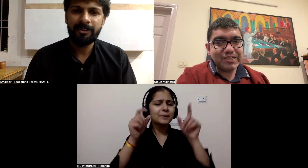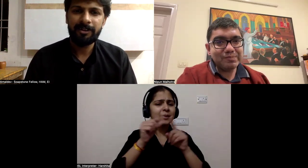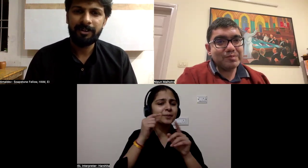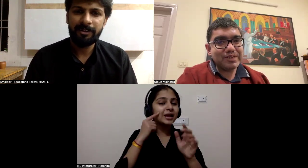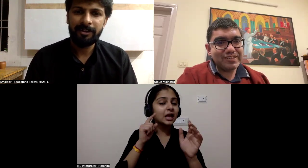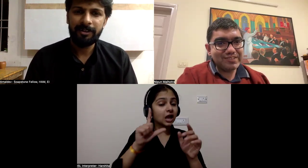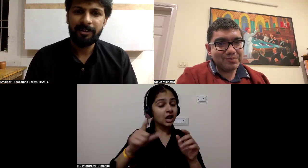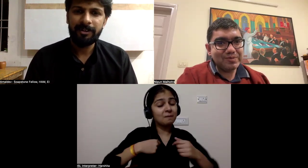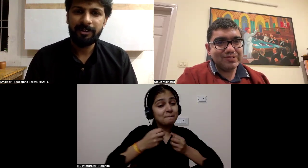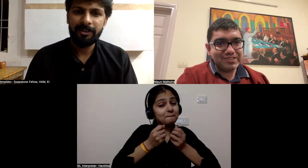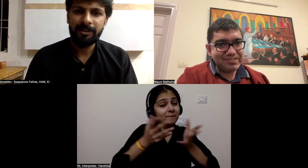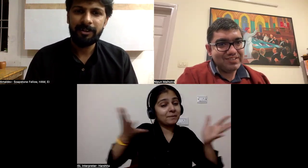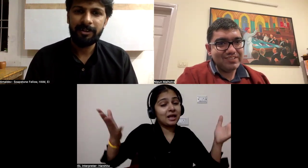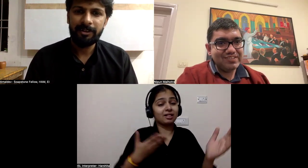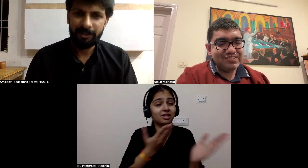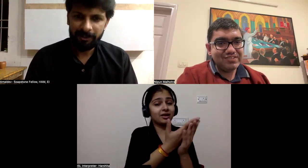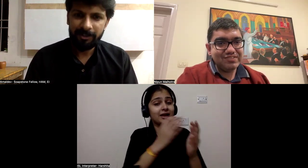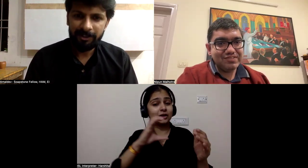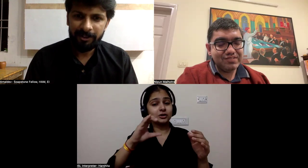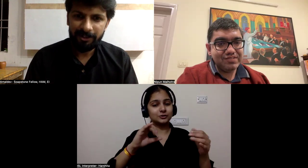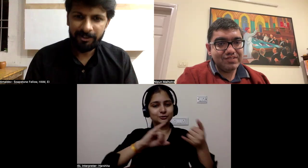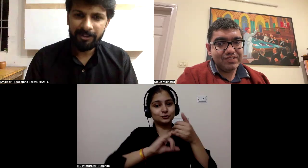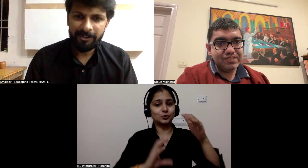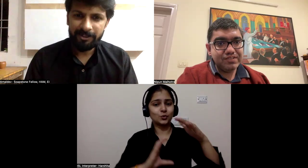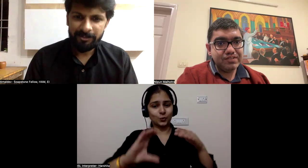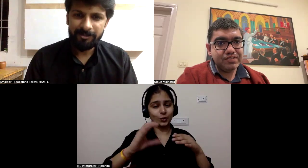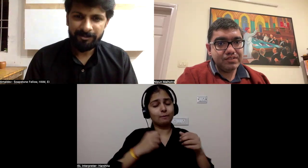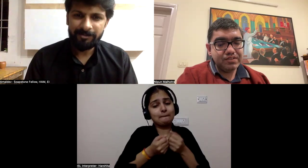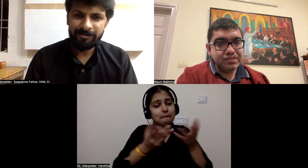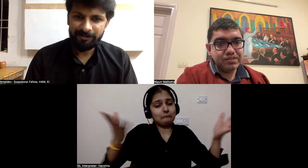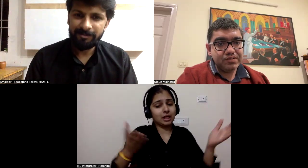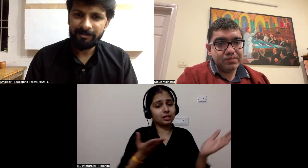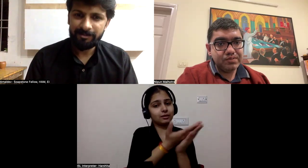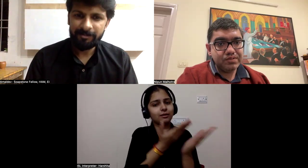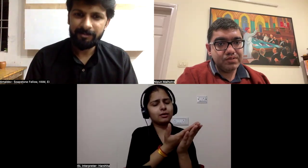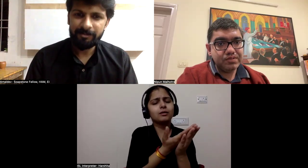filed multiple PILs in the Supreme Court. So,